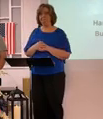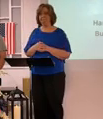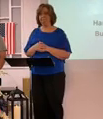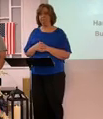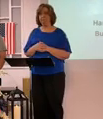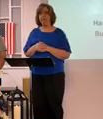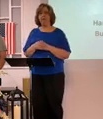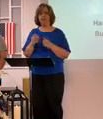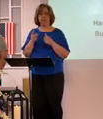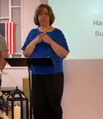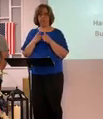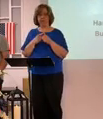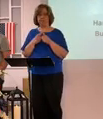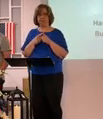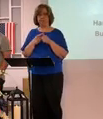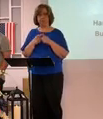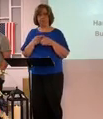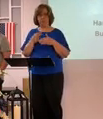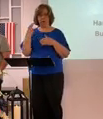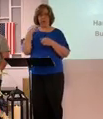the nurse left the room. And